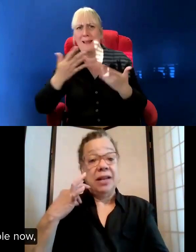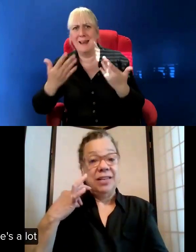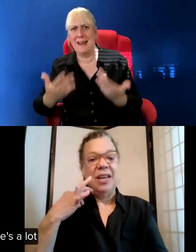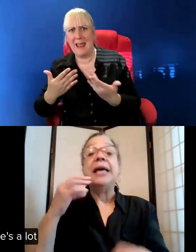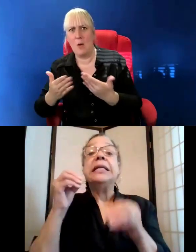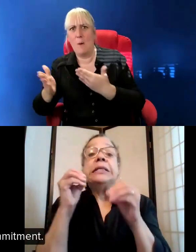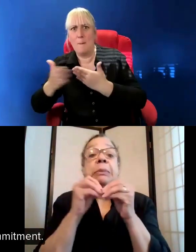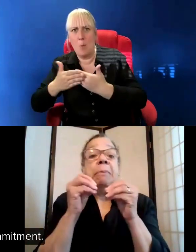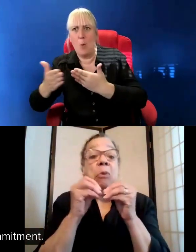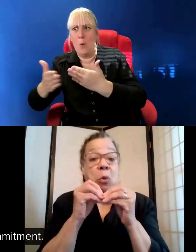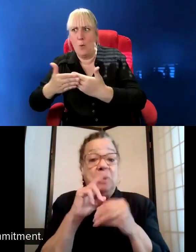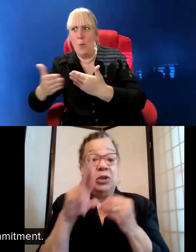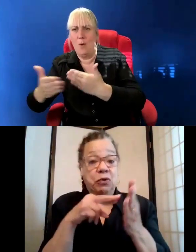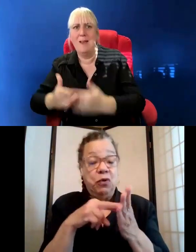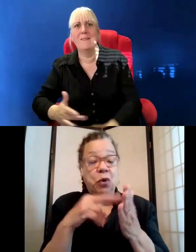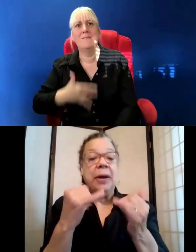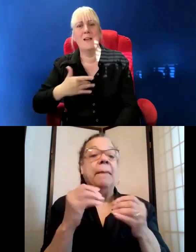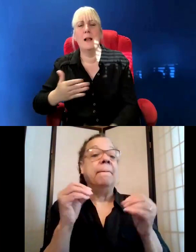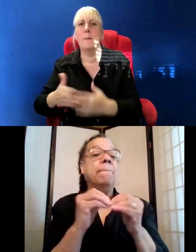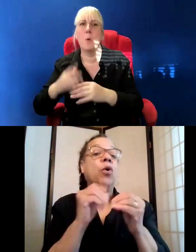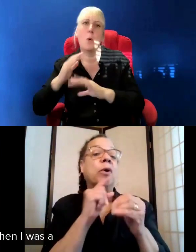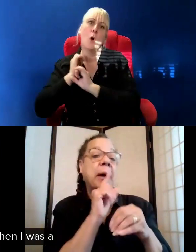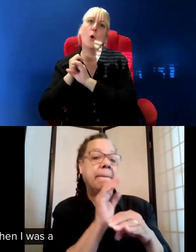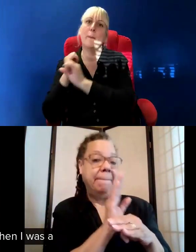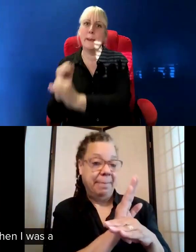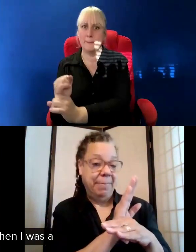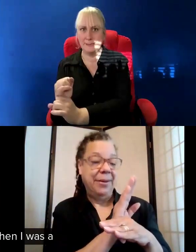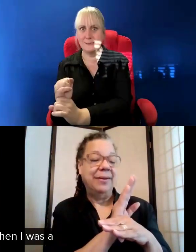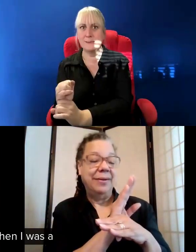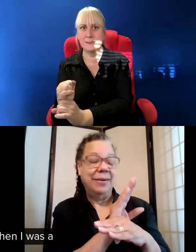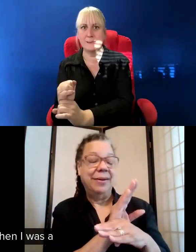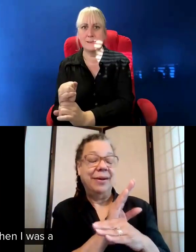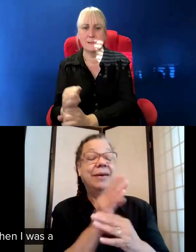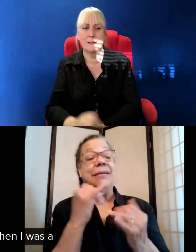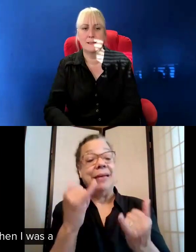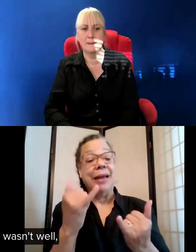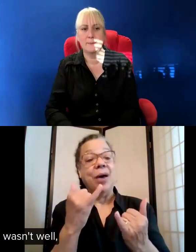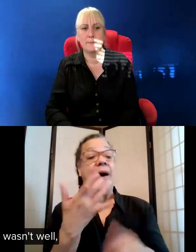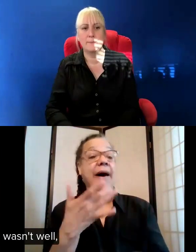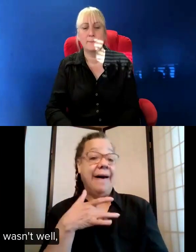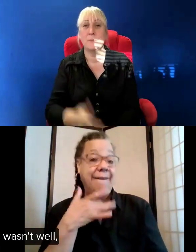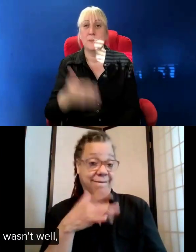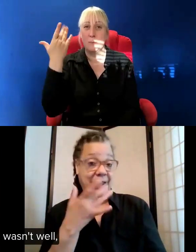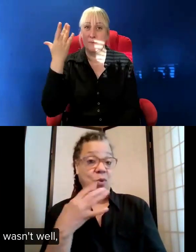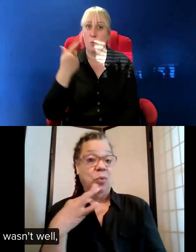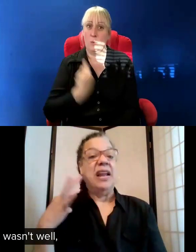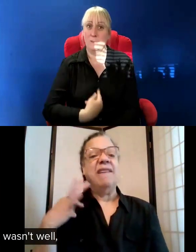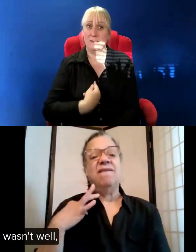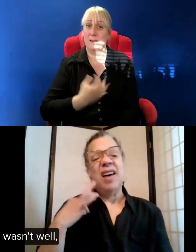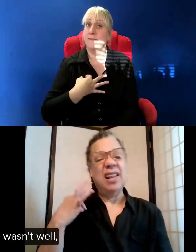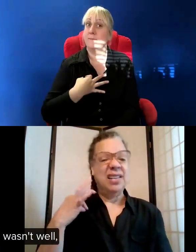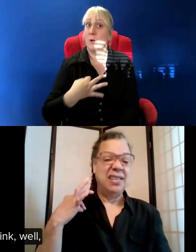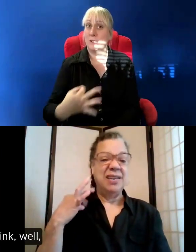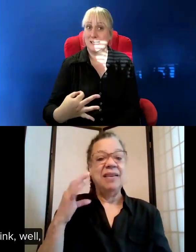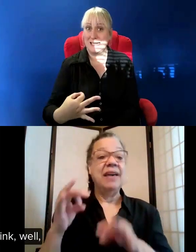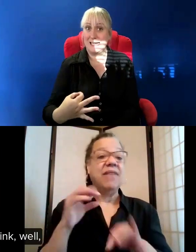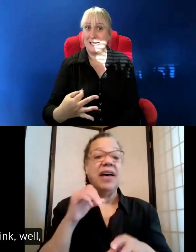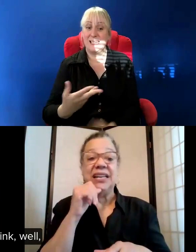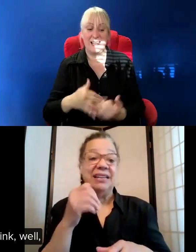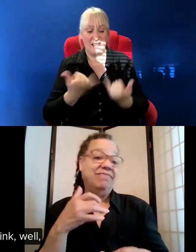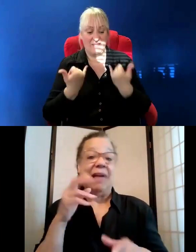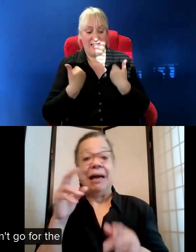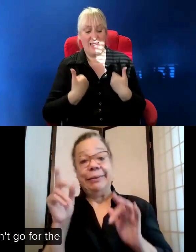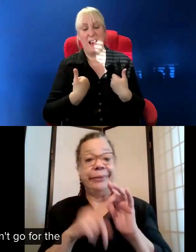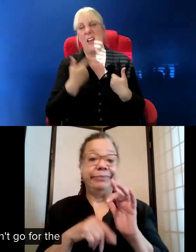role now, and there's a lot more commitment. I feel that when I was a volunteer, if I wasn't well, I could